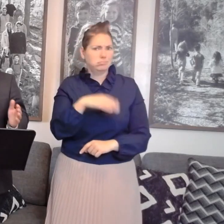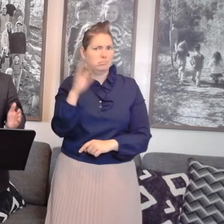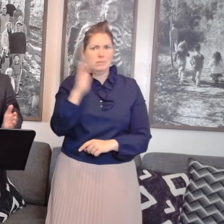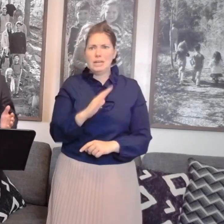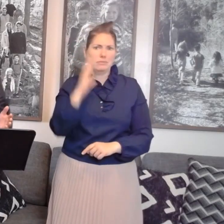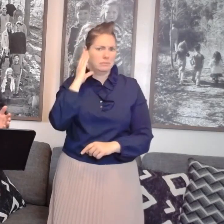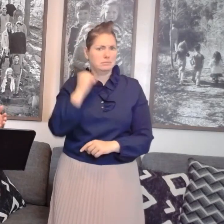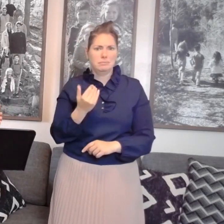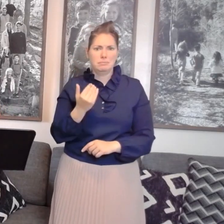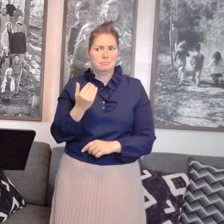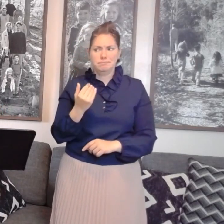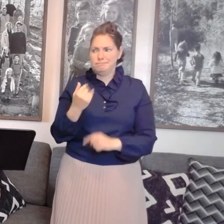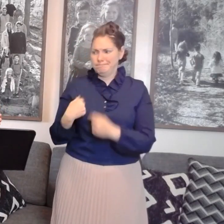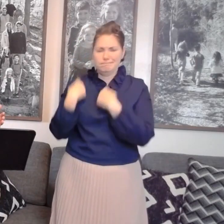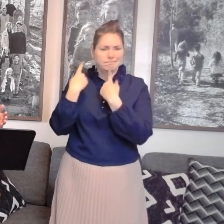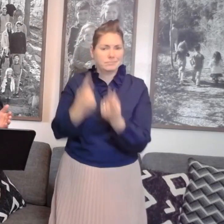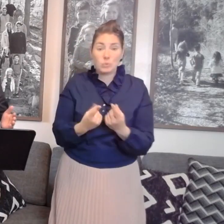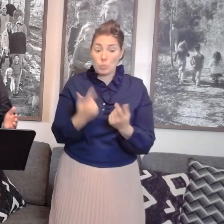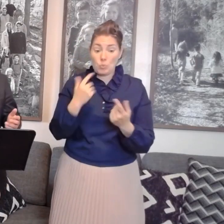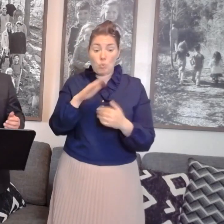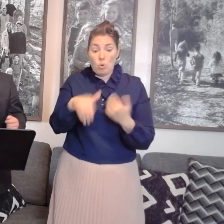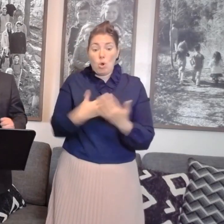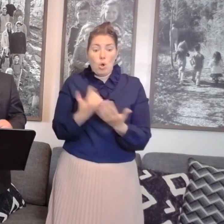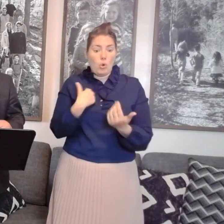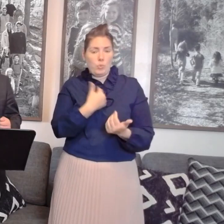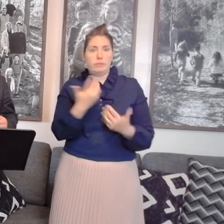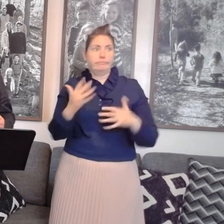We're all trying to navigate this.